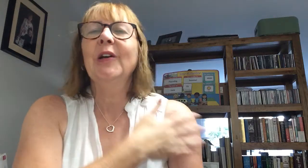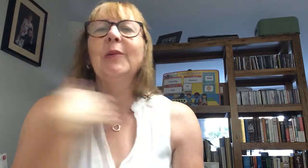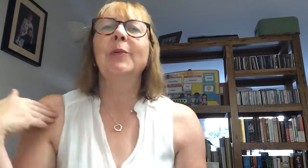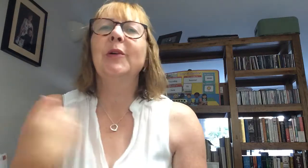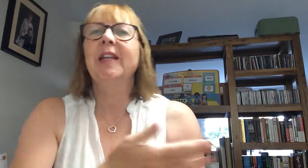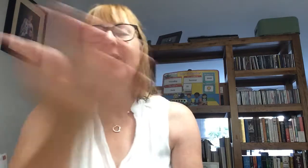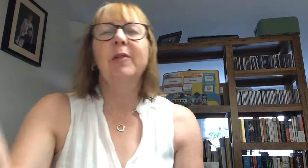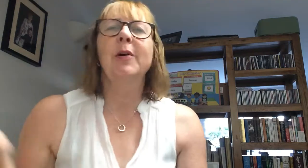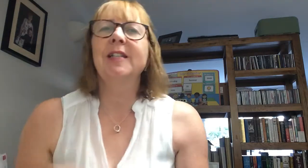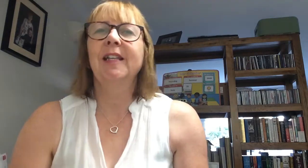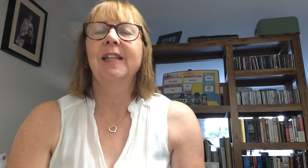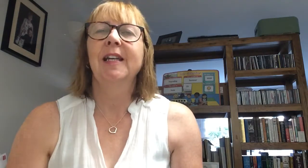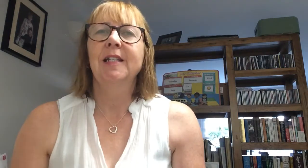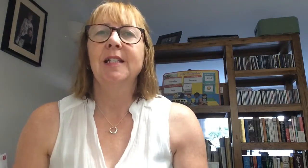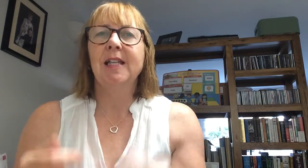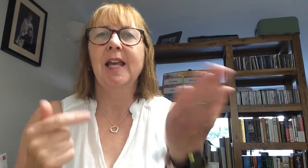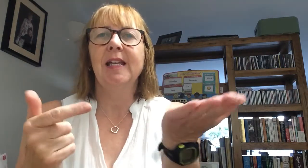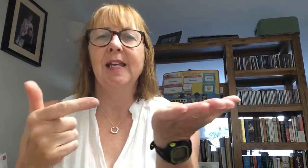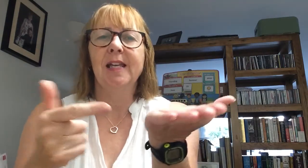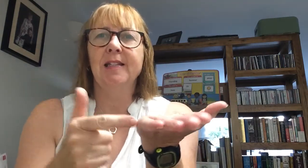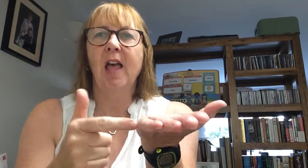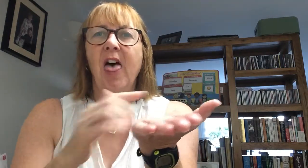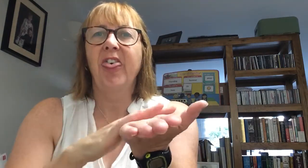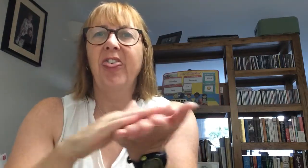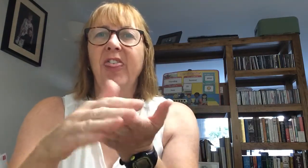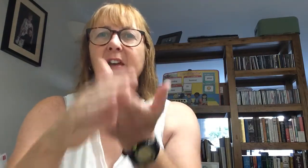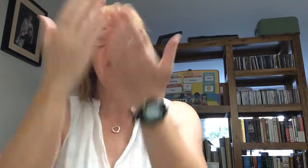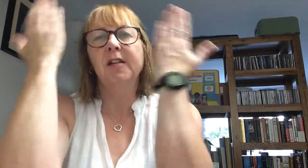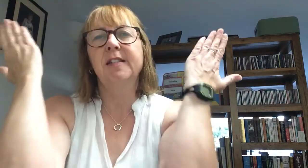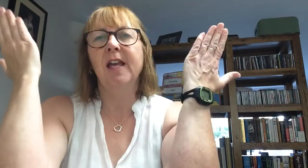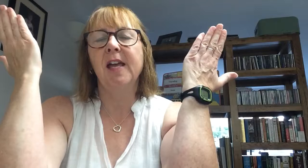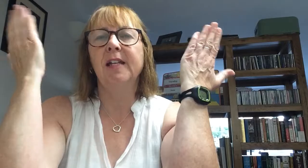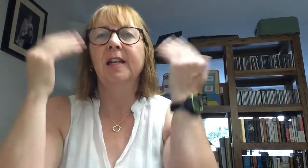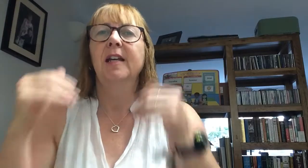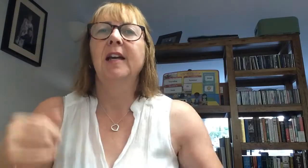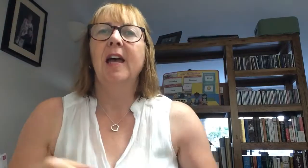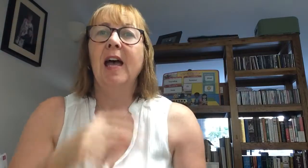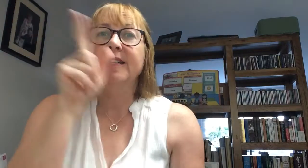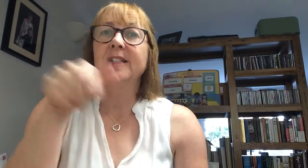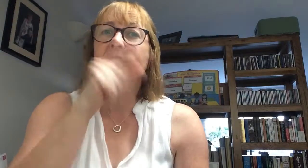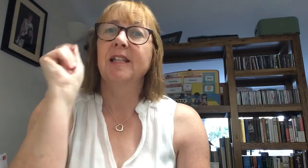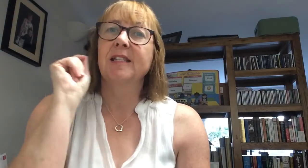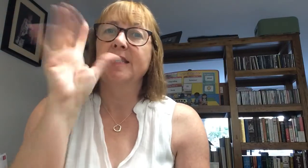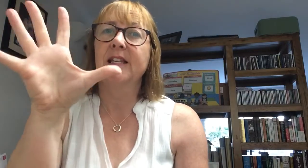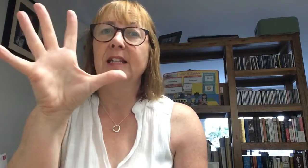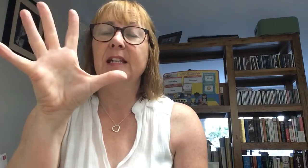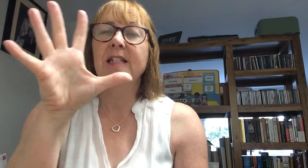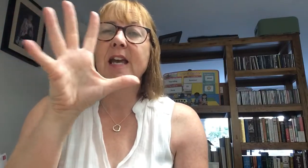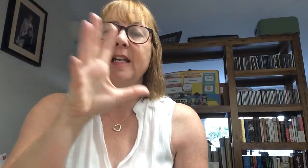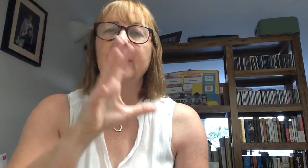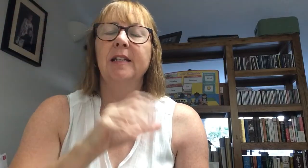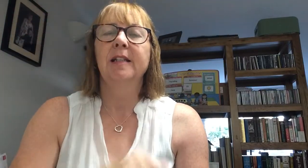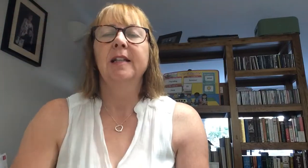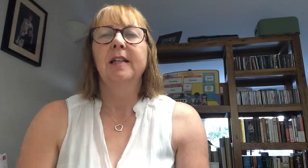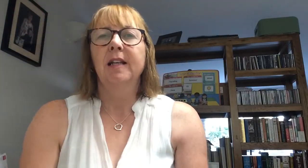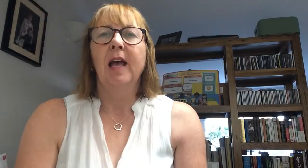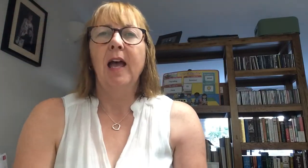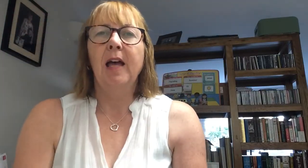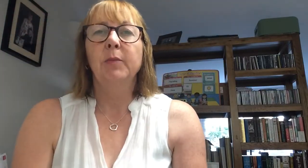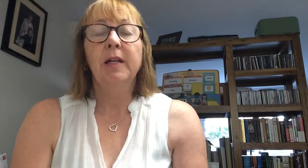Good morning, everybody. Today is Thursday and it's a sunny day. And we're